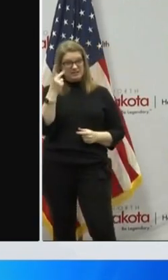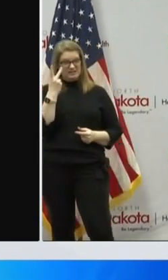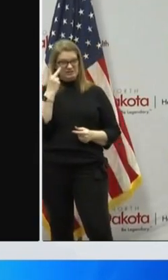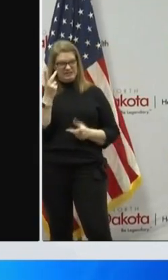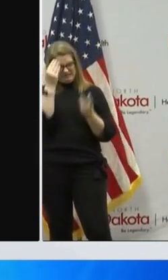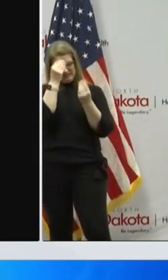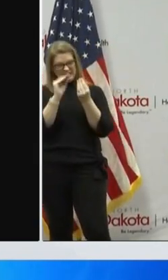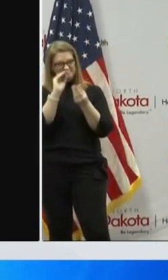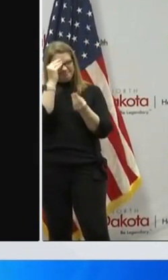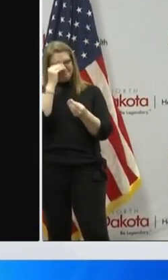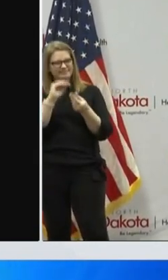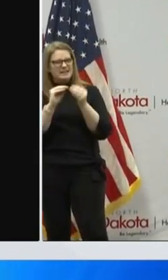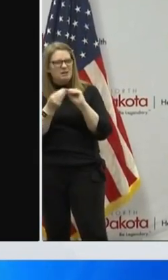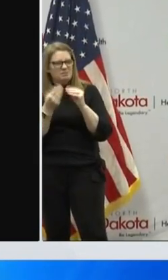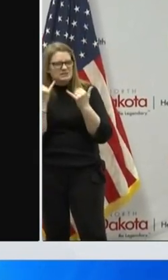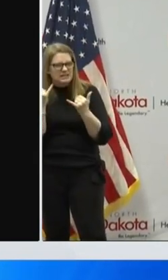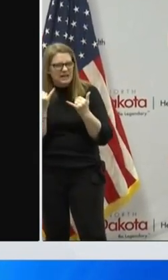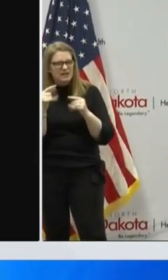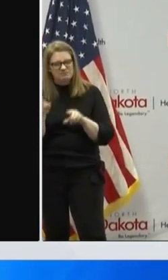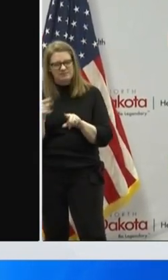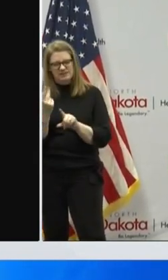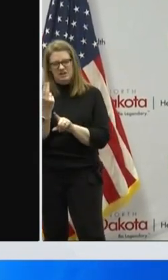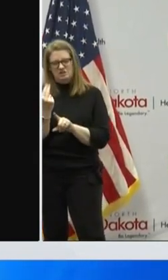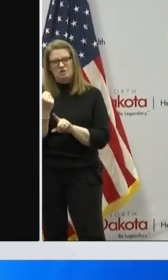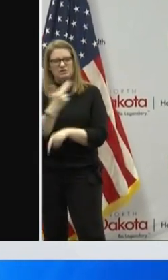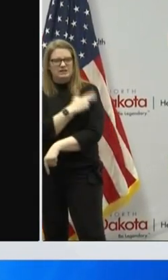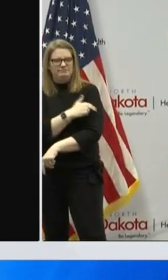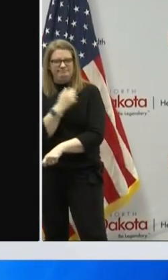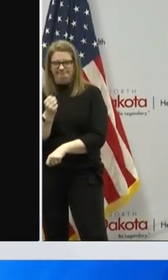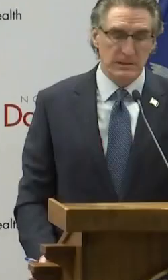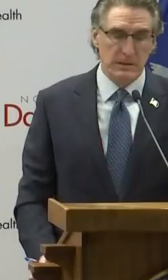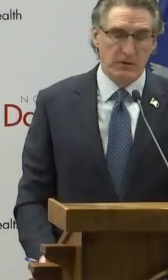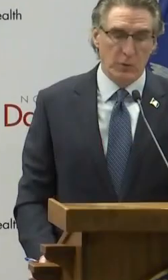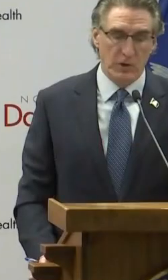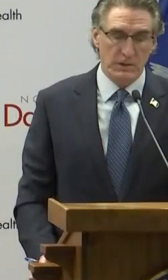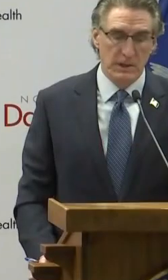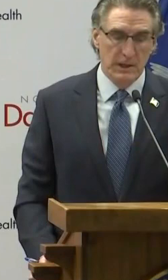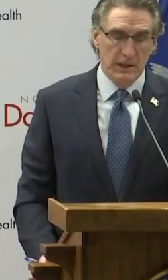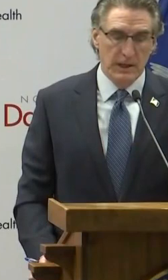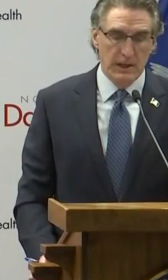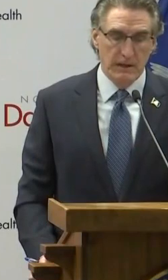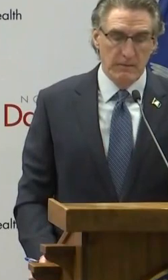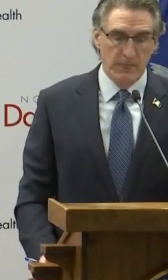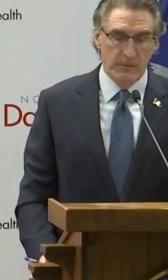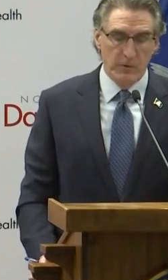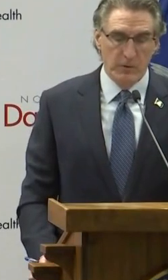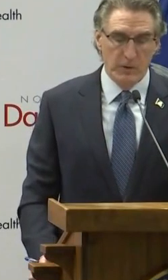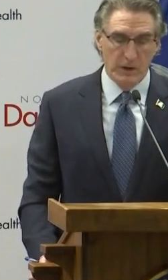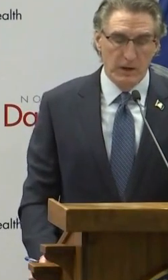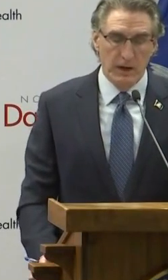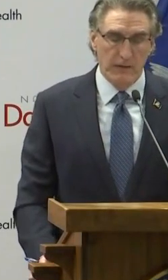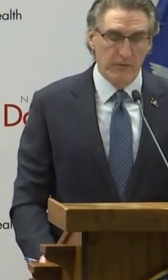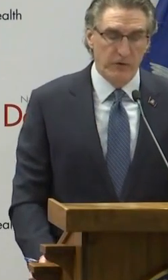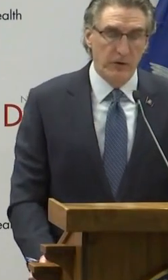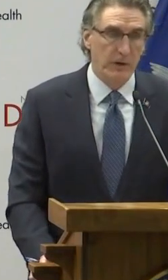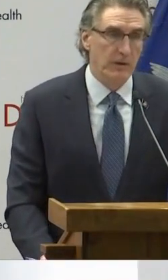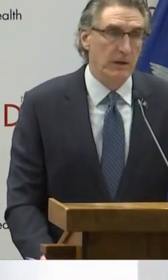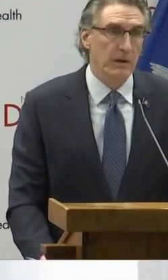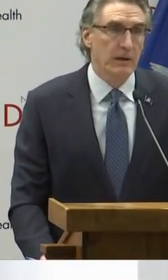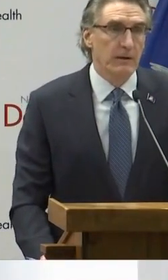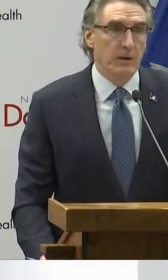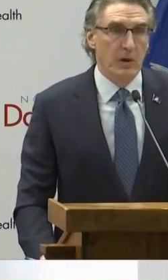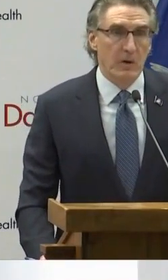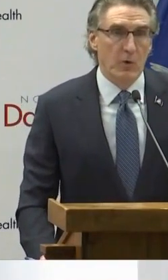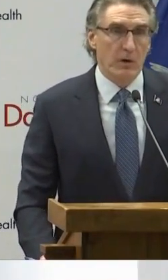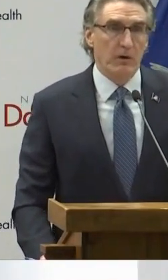hospitalizations, the work that we're doing to flatten the curve and to preserve hospital capacity has worked, and we have certainly